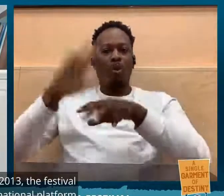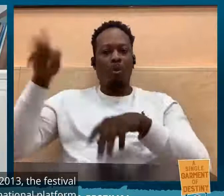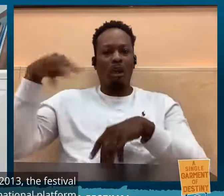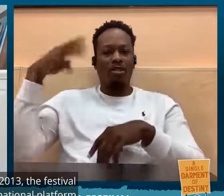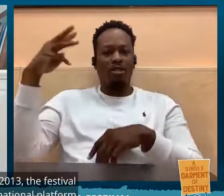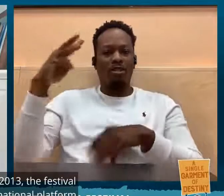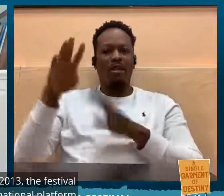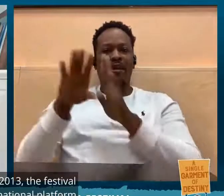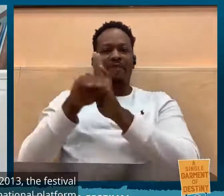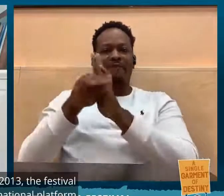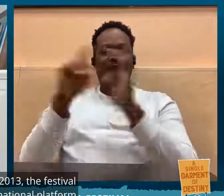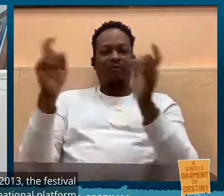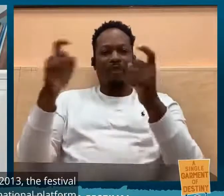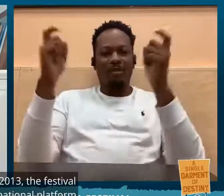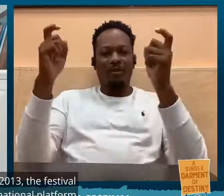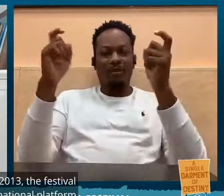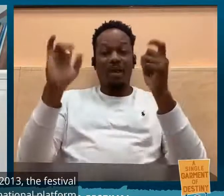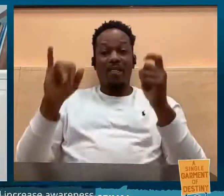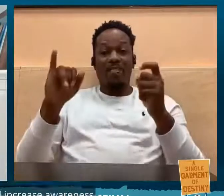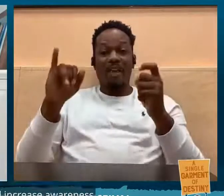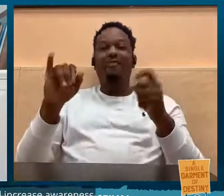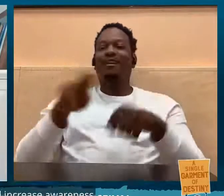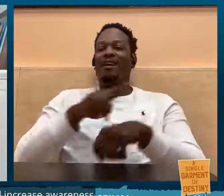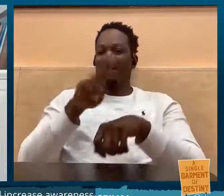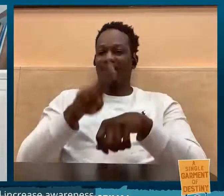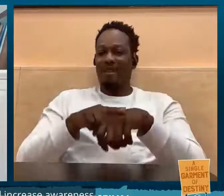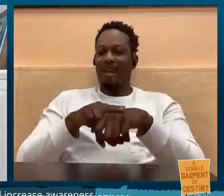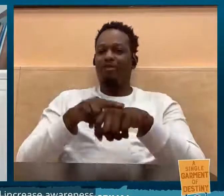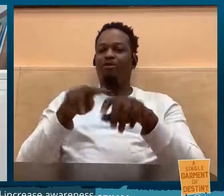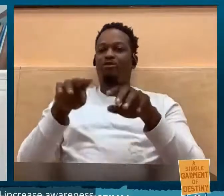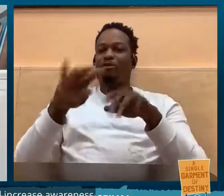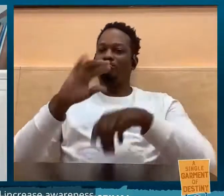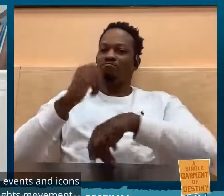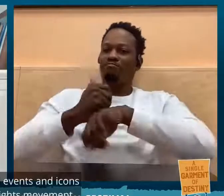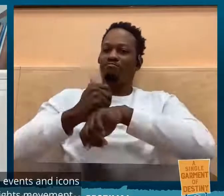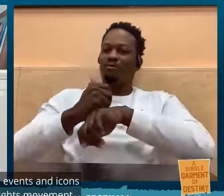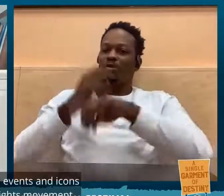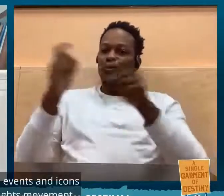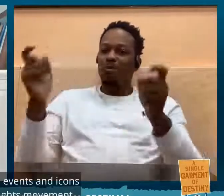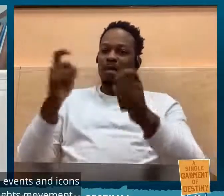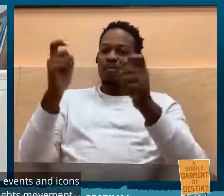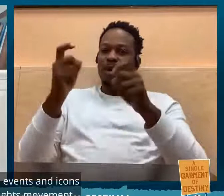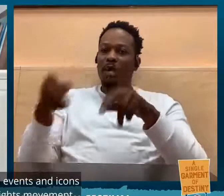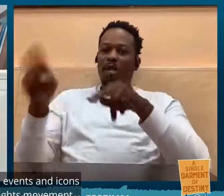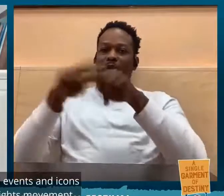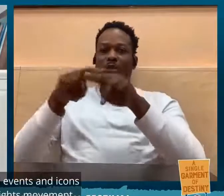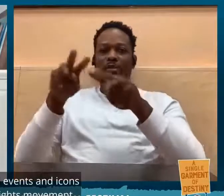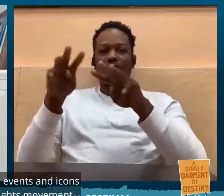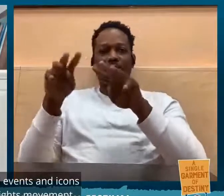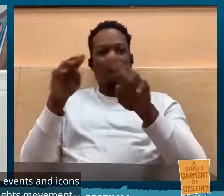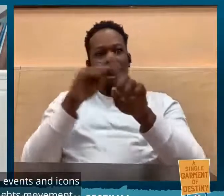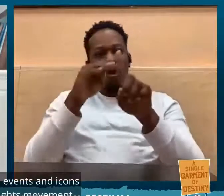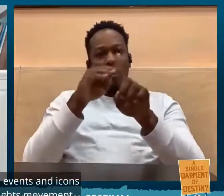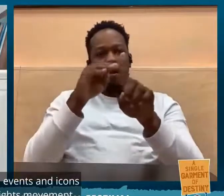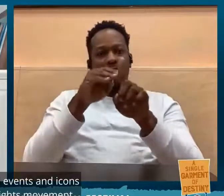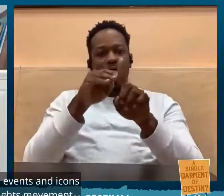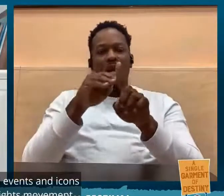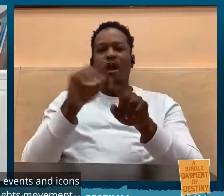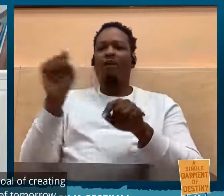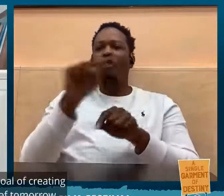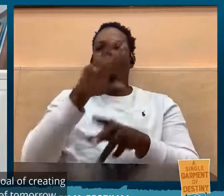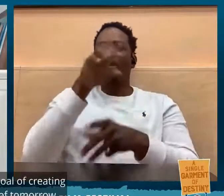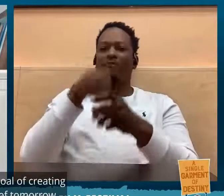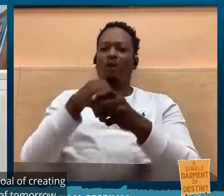the festival serves as a national platform to celebrate and increase awareness of the untold events and icons of the civil rights